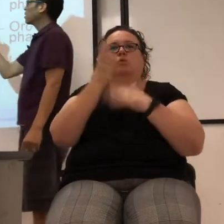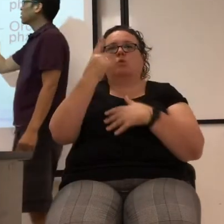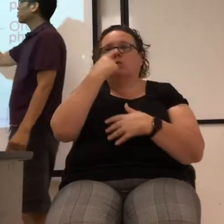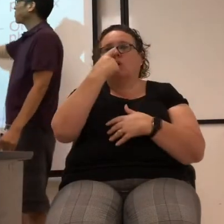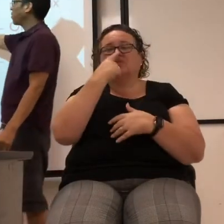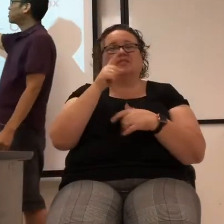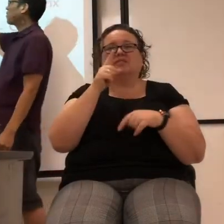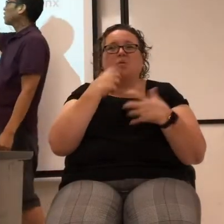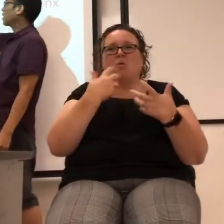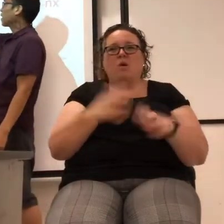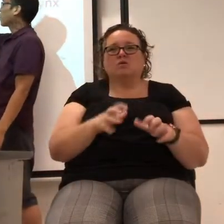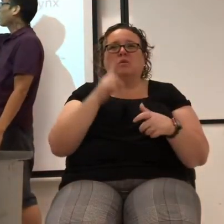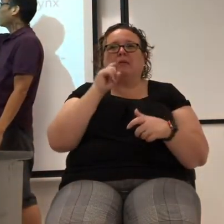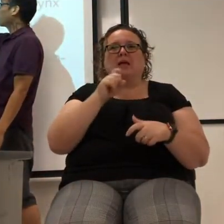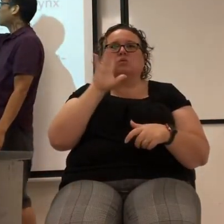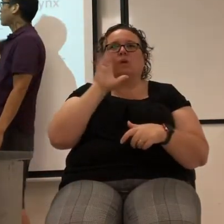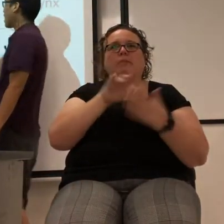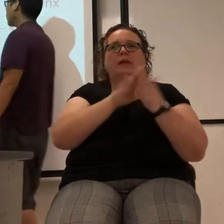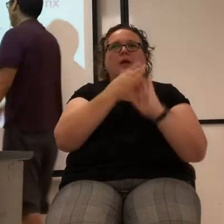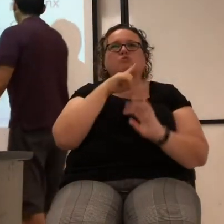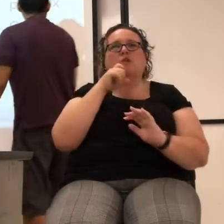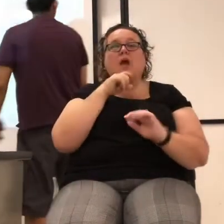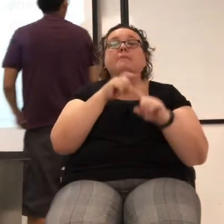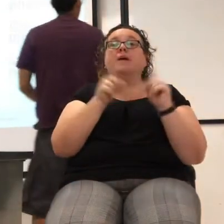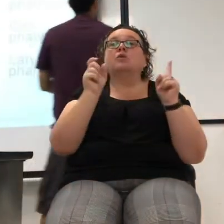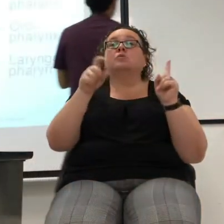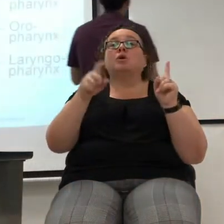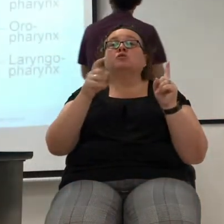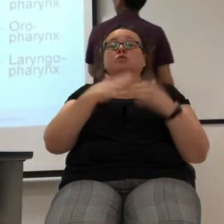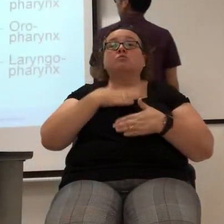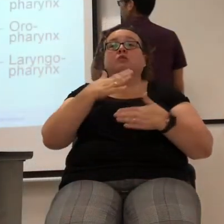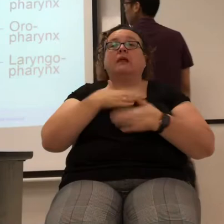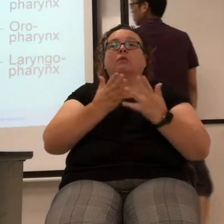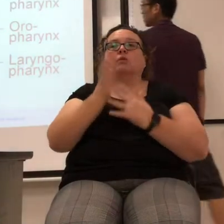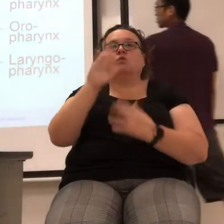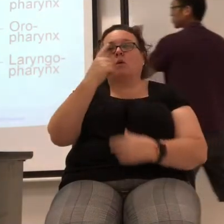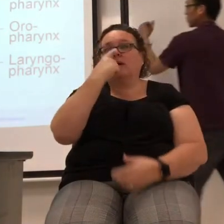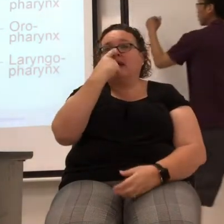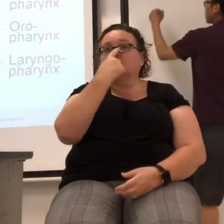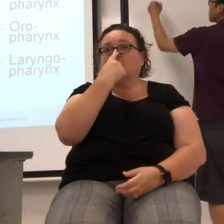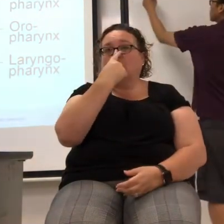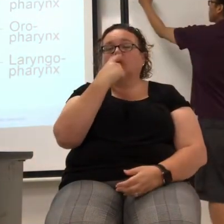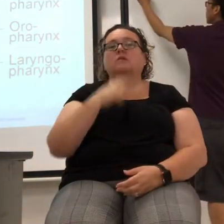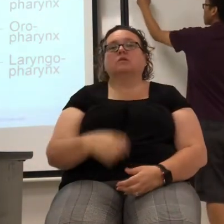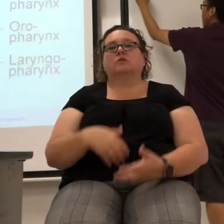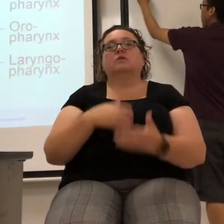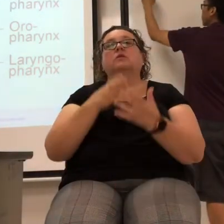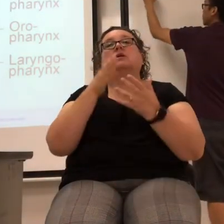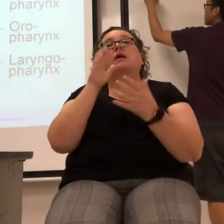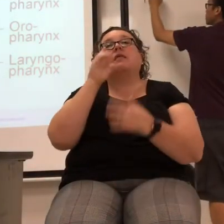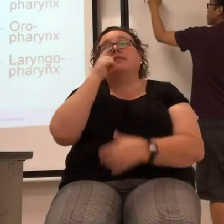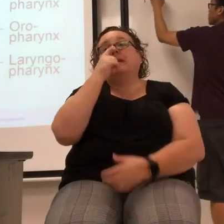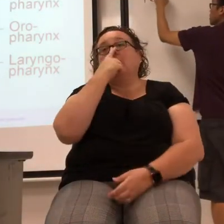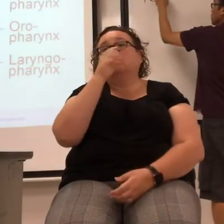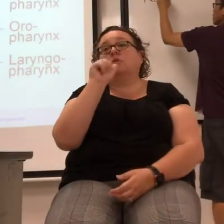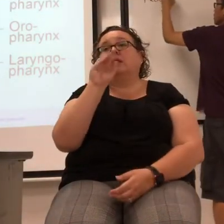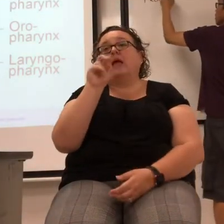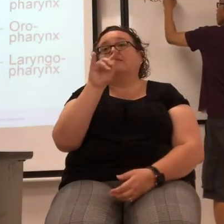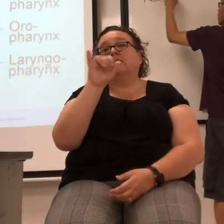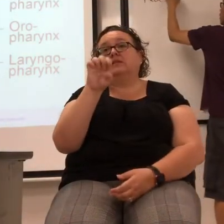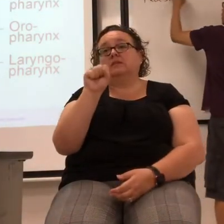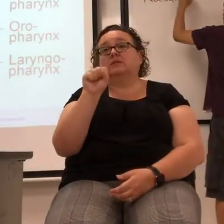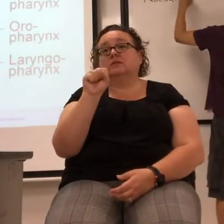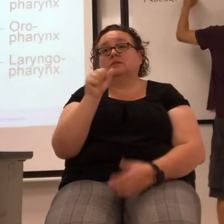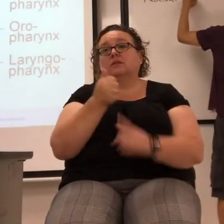But you're supposed to ventilate air through your nasal cavities, through after your external nares. The nasal cavities,